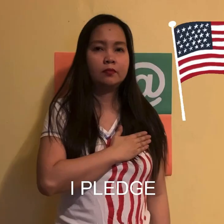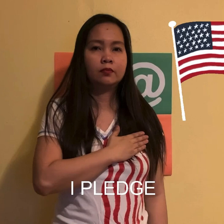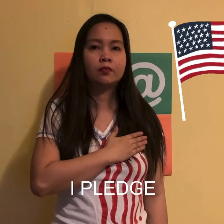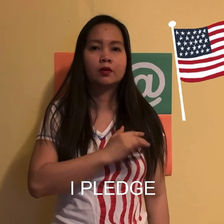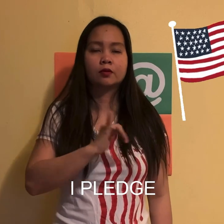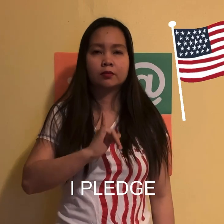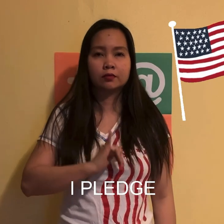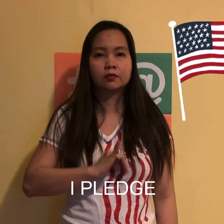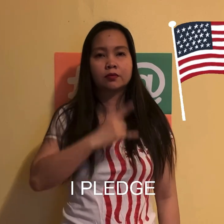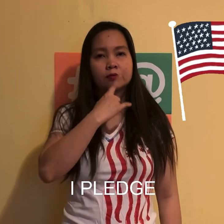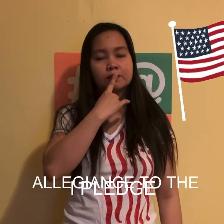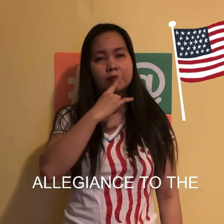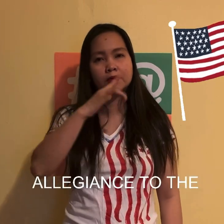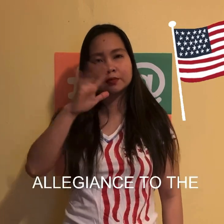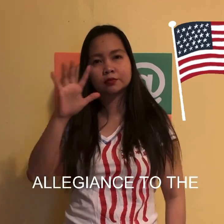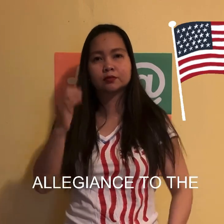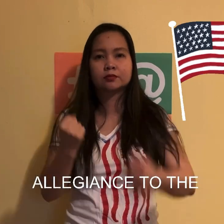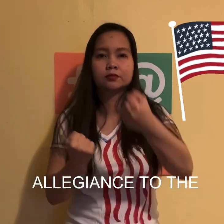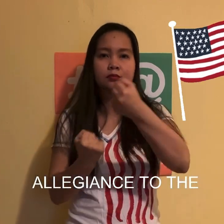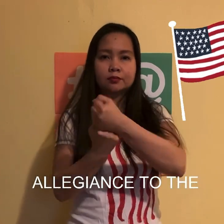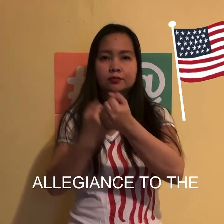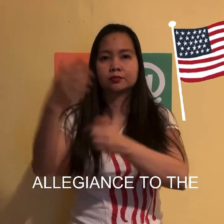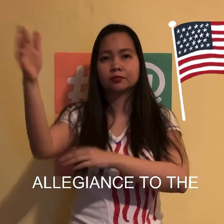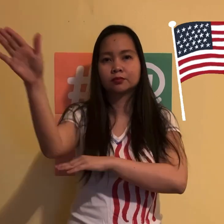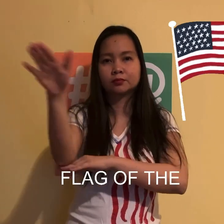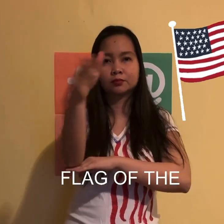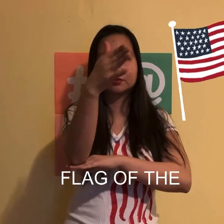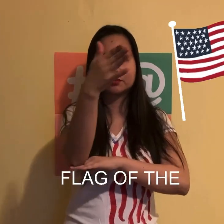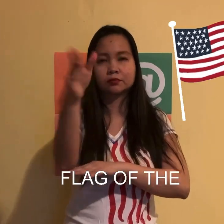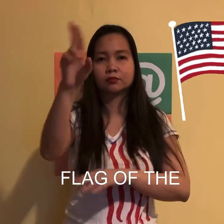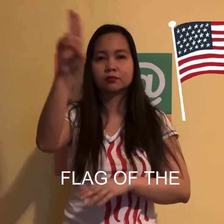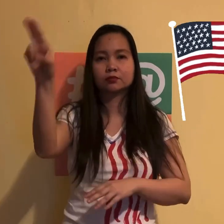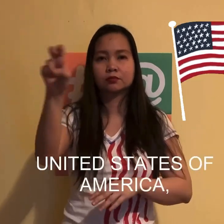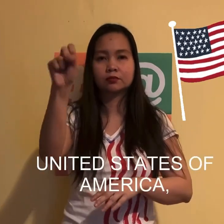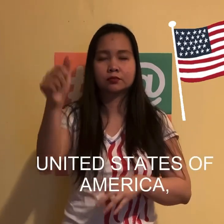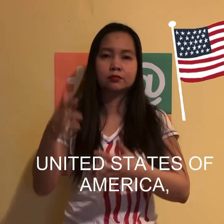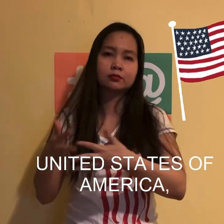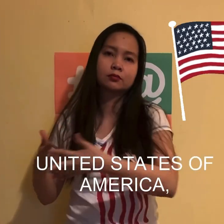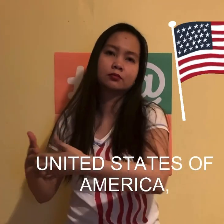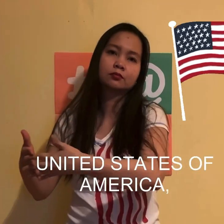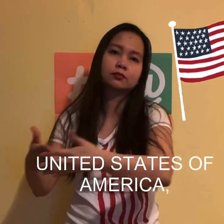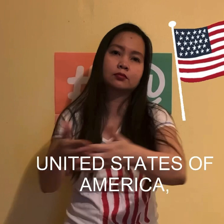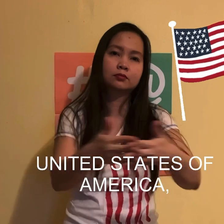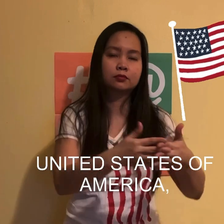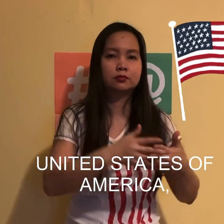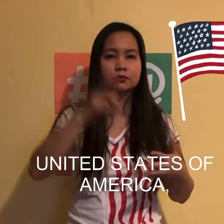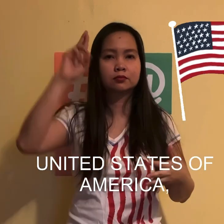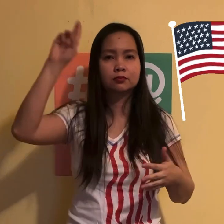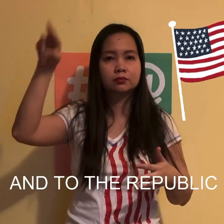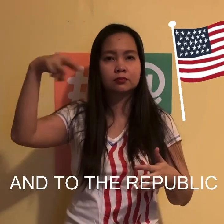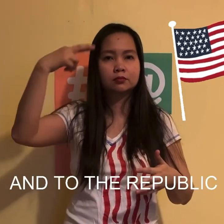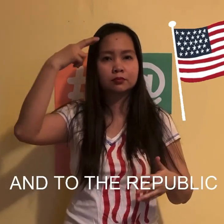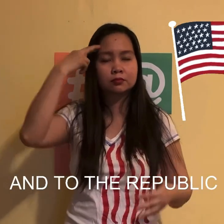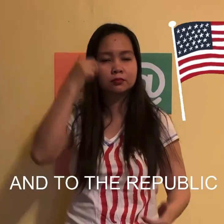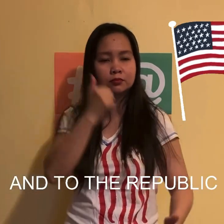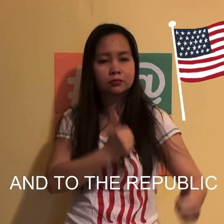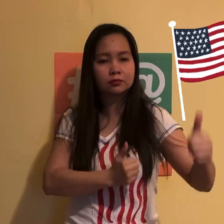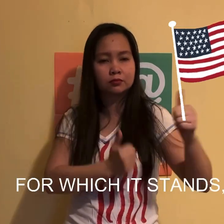We still know something about the process. The paper used for money is made out of copper and linen. It's stronger than normal